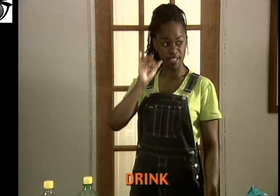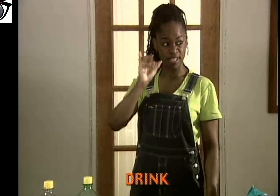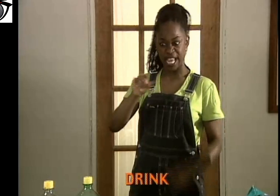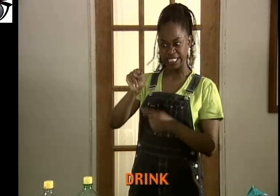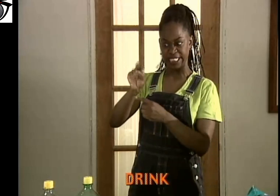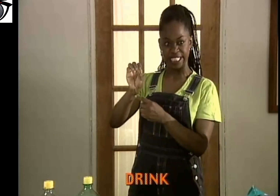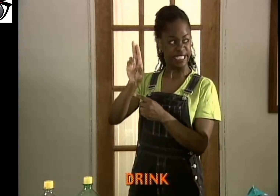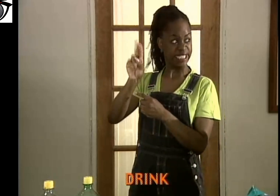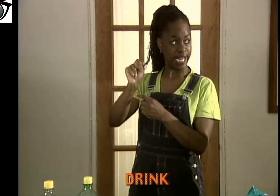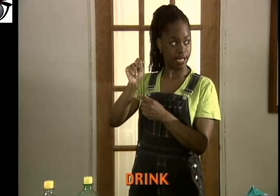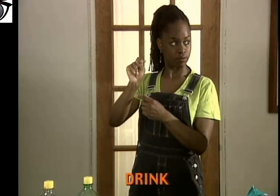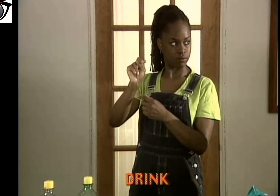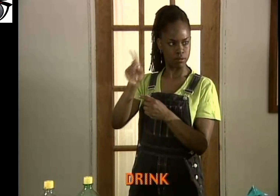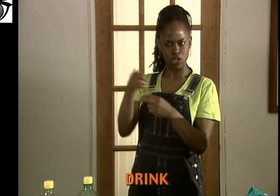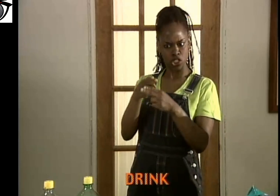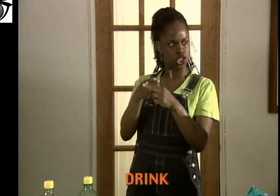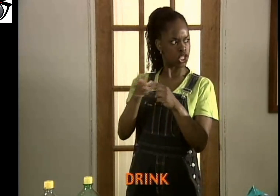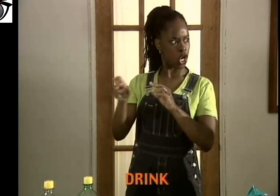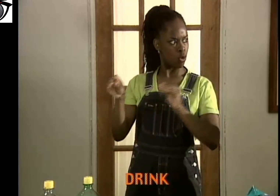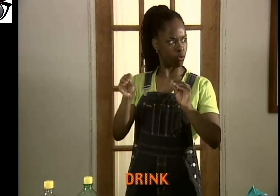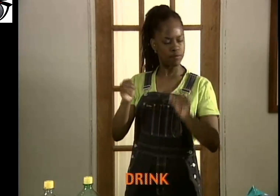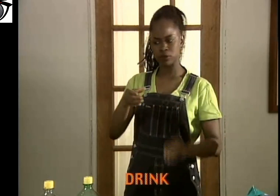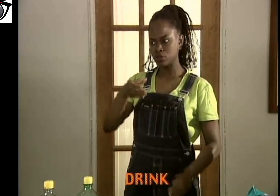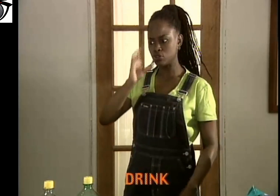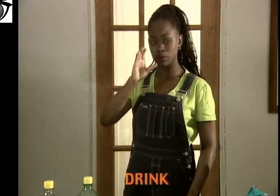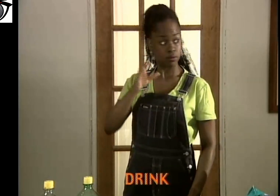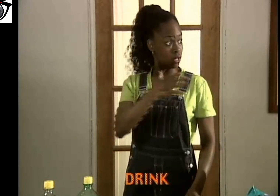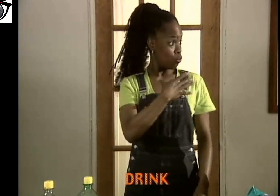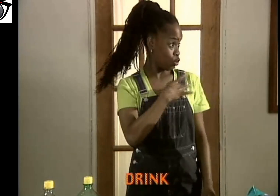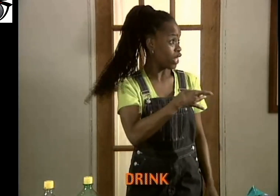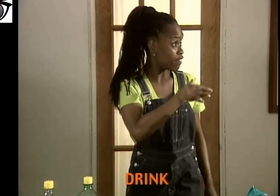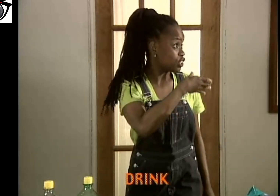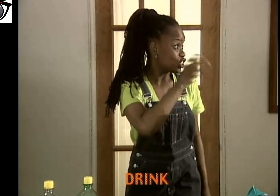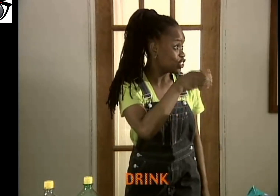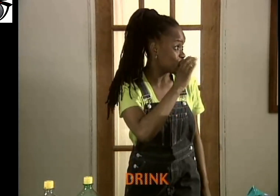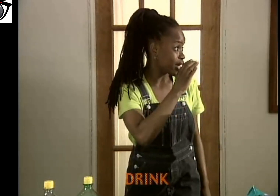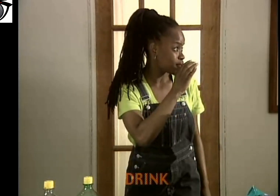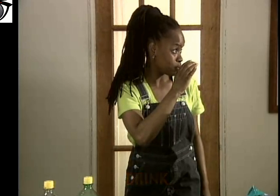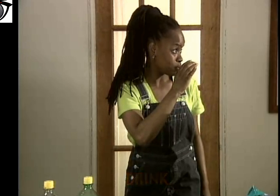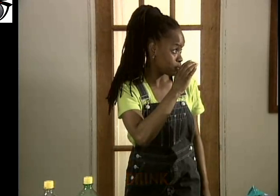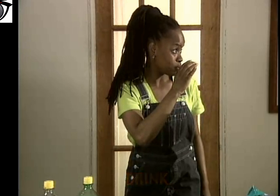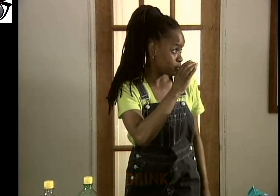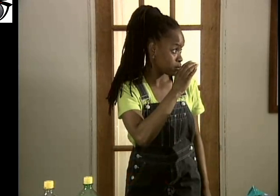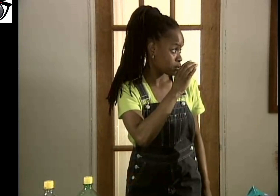drink, as a noun, has a short double movement, like would you like a drink?